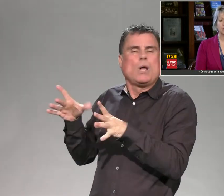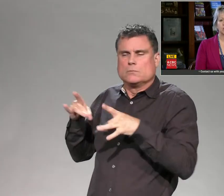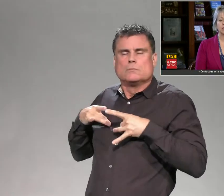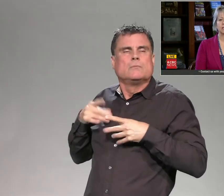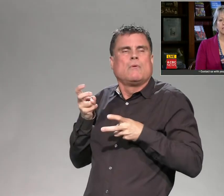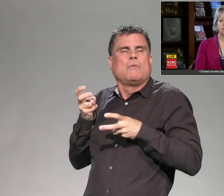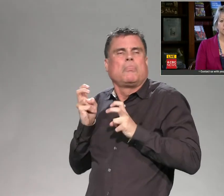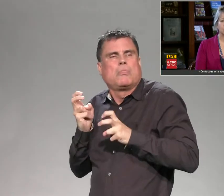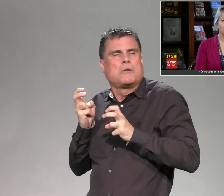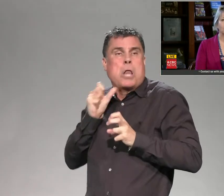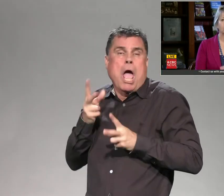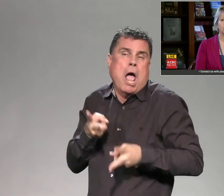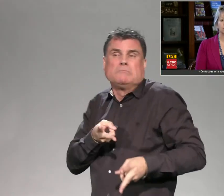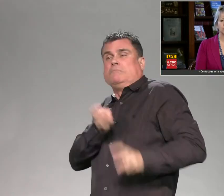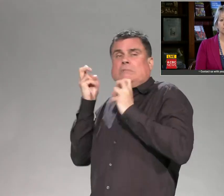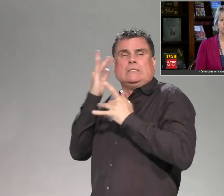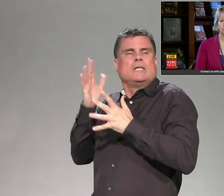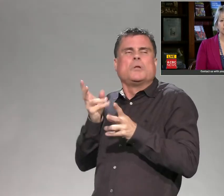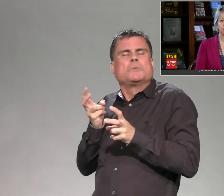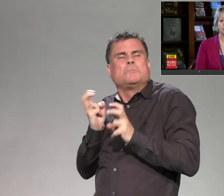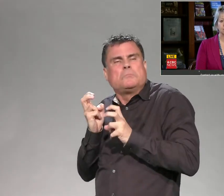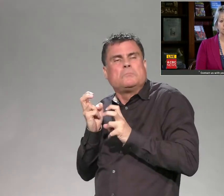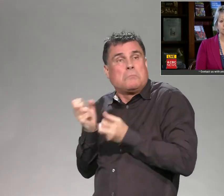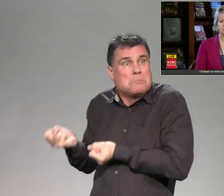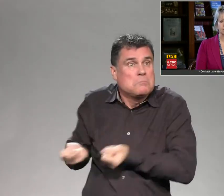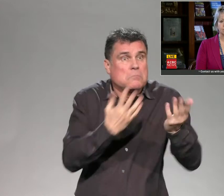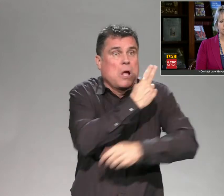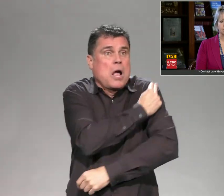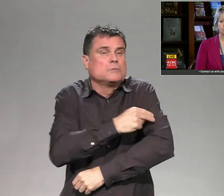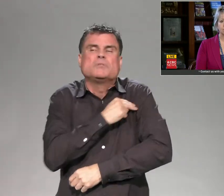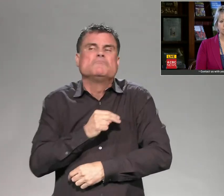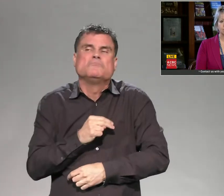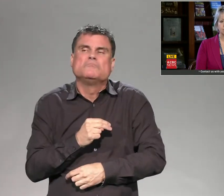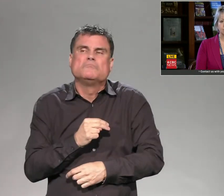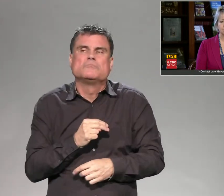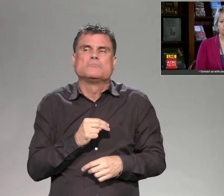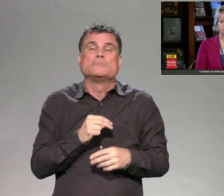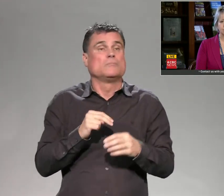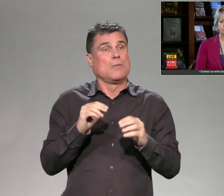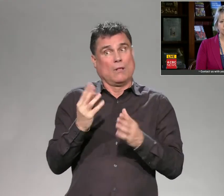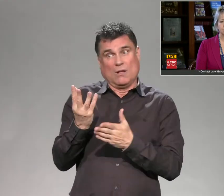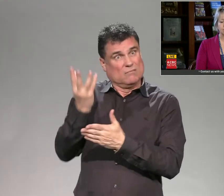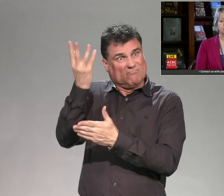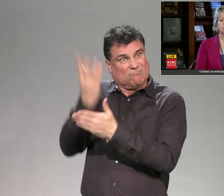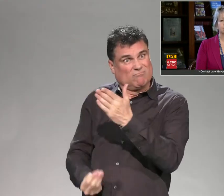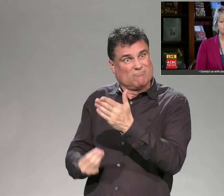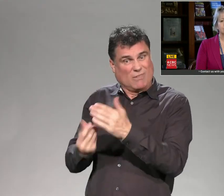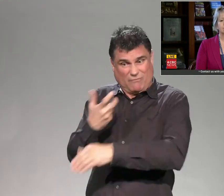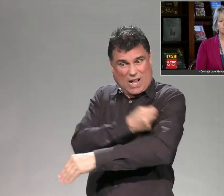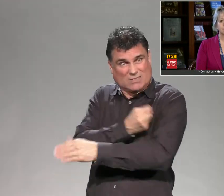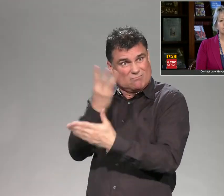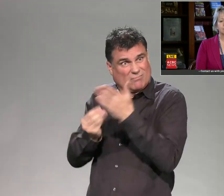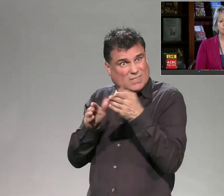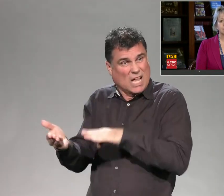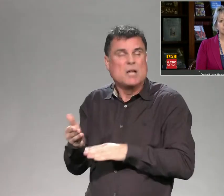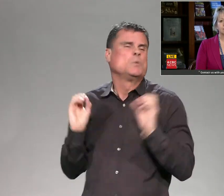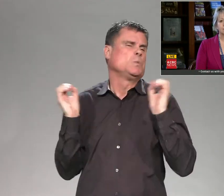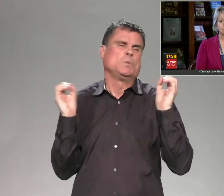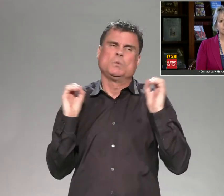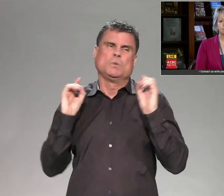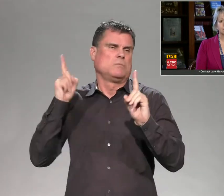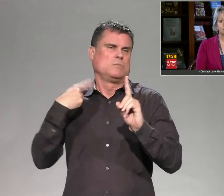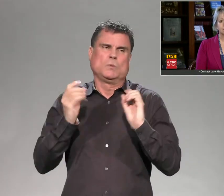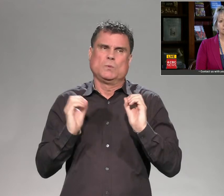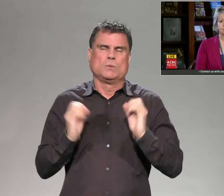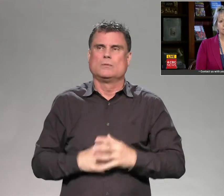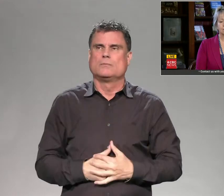good job at protecting us from all of those severe things. In the care home outbreaks, Dr. Henry, is it a concern to you that we had more than 80%